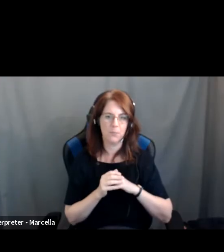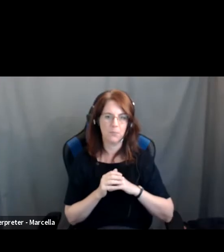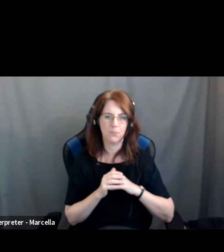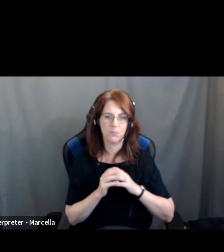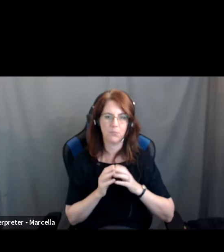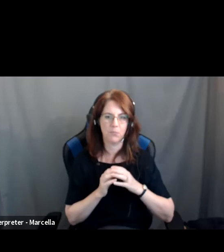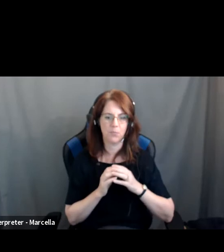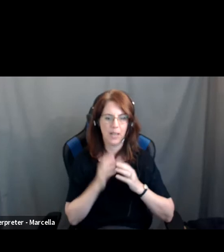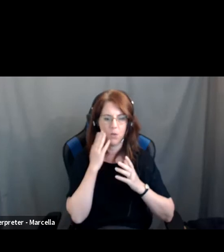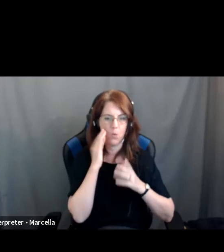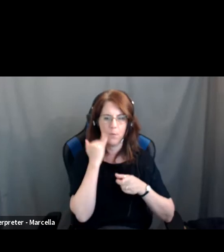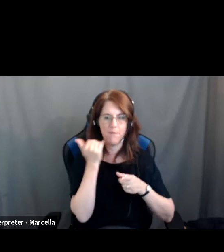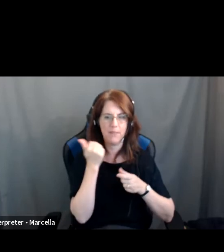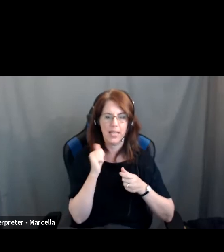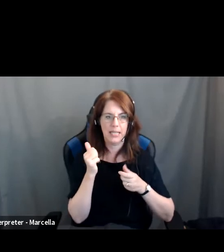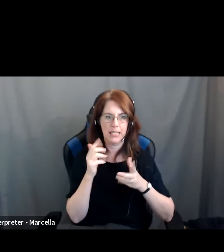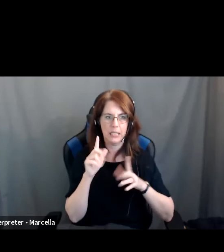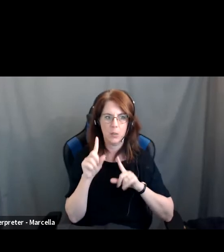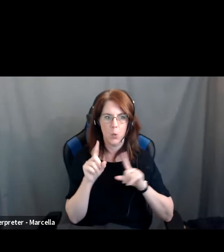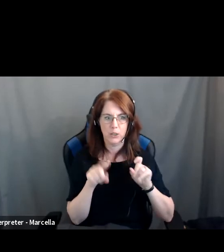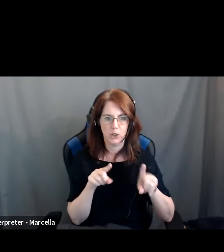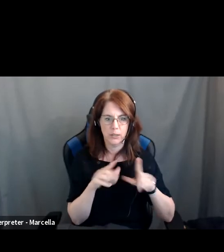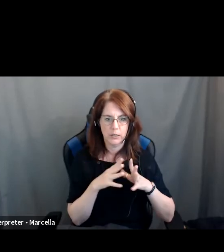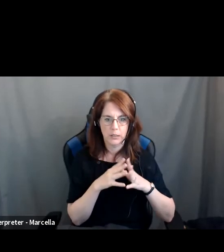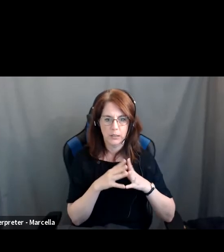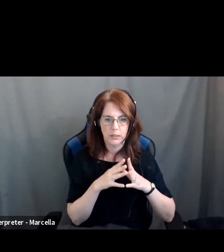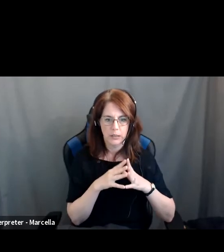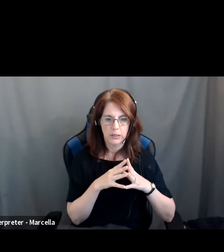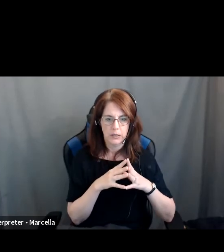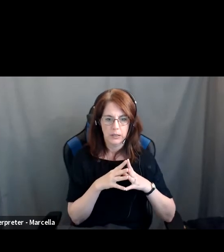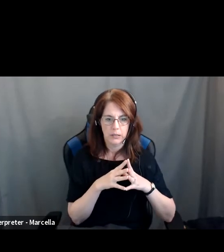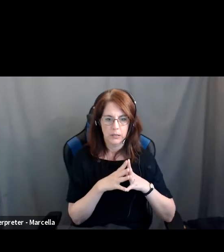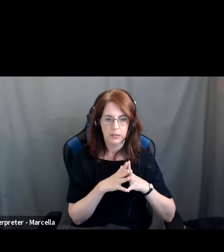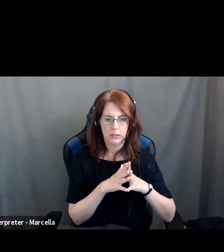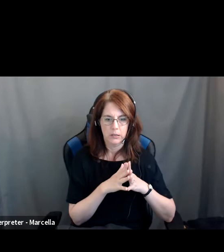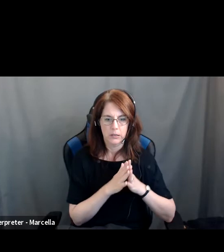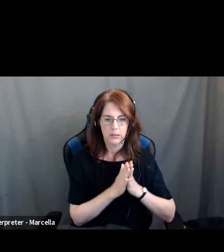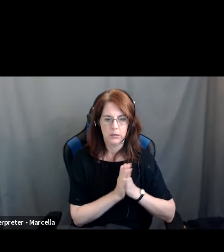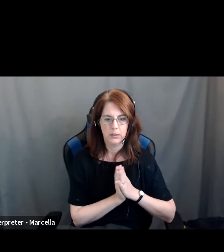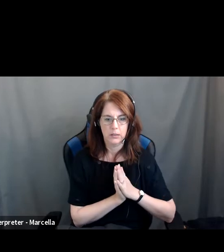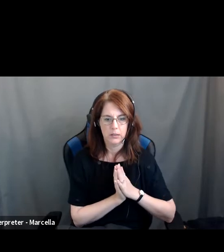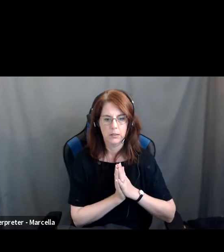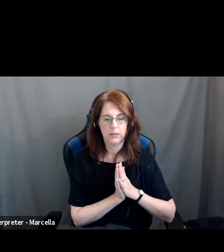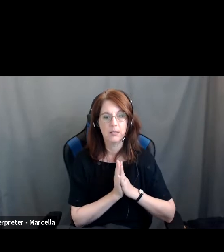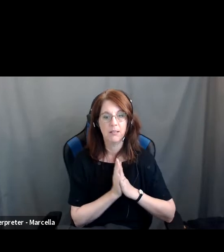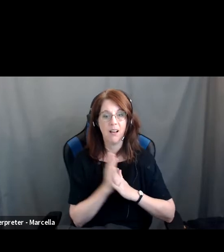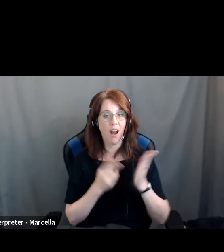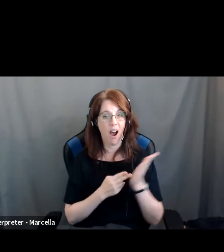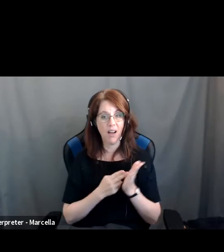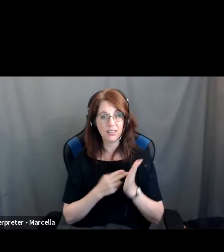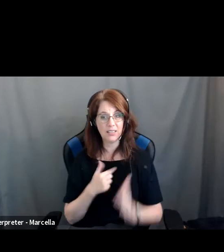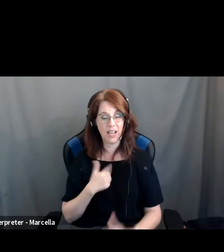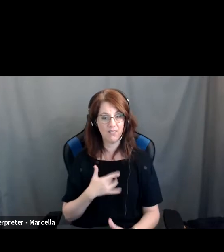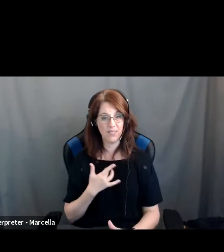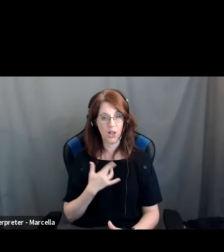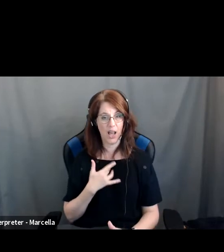looming questions. I think we're okay right now. And this almost honestly feels like a